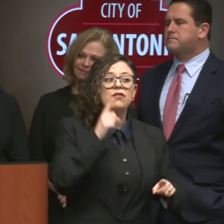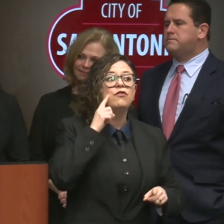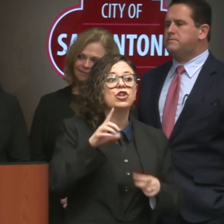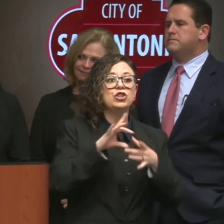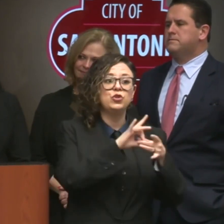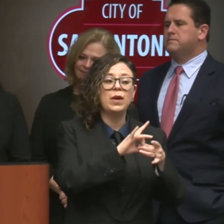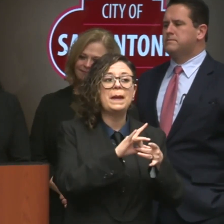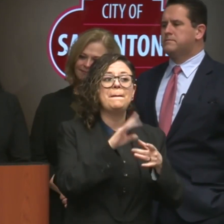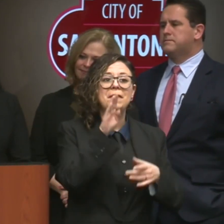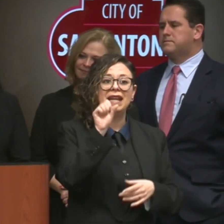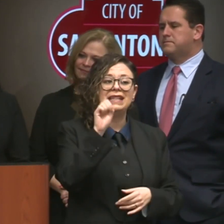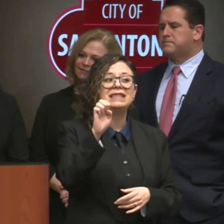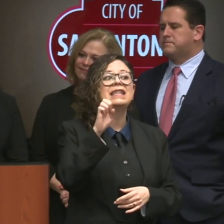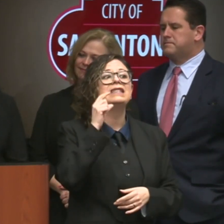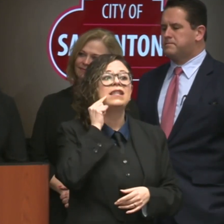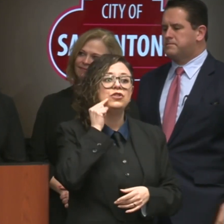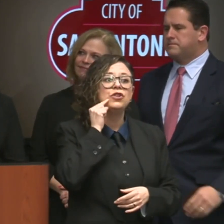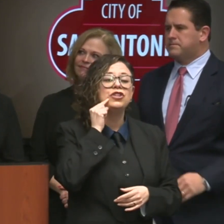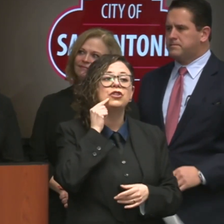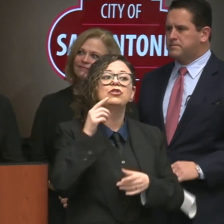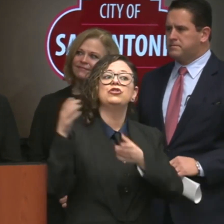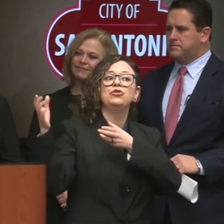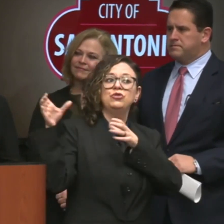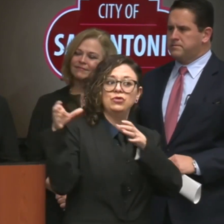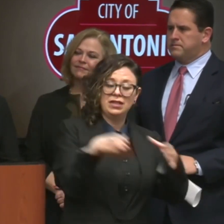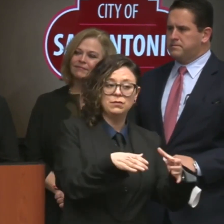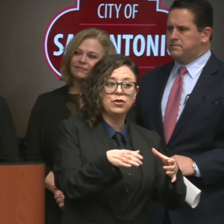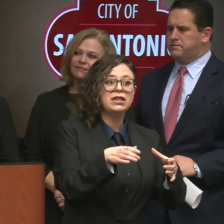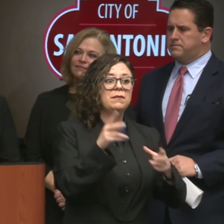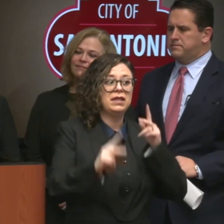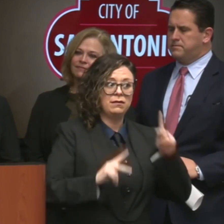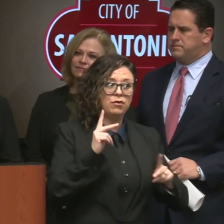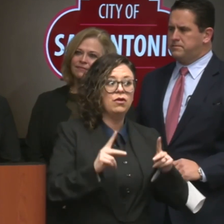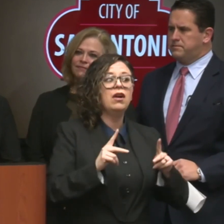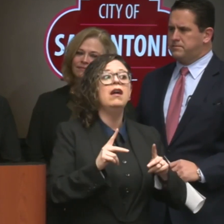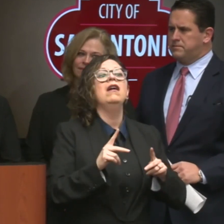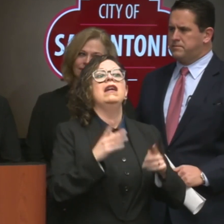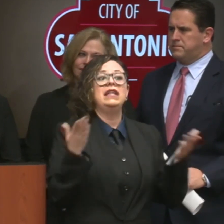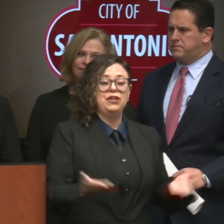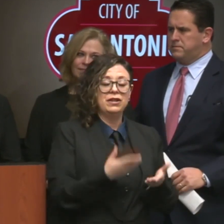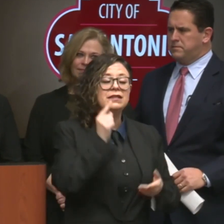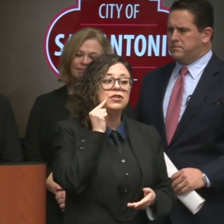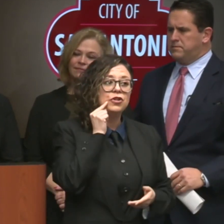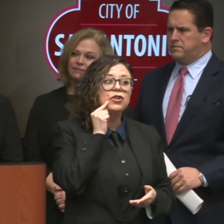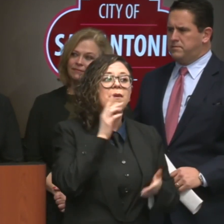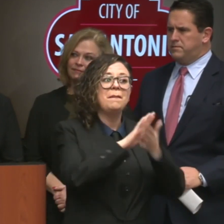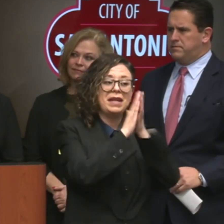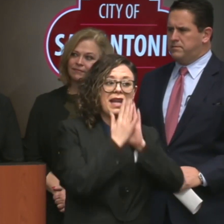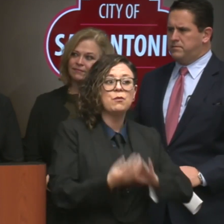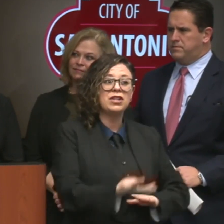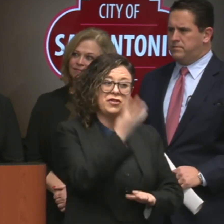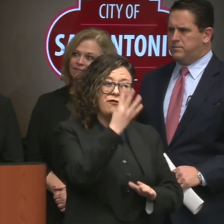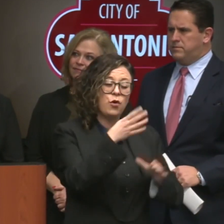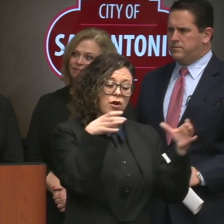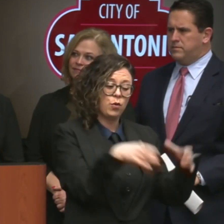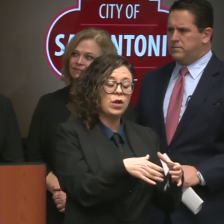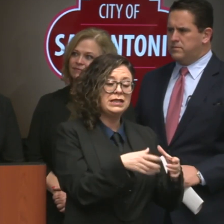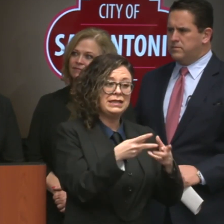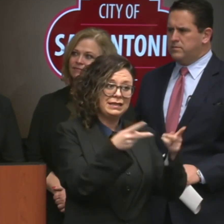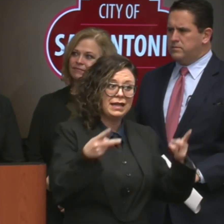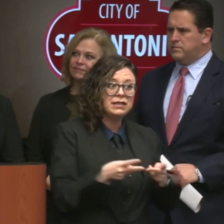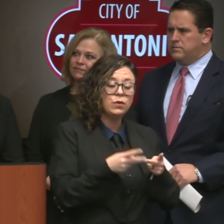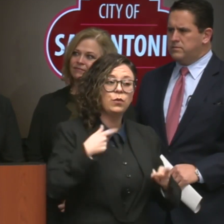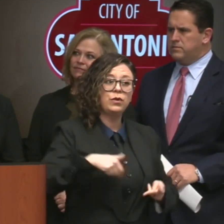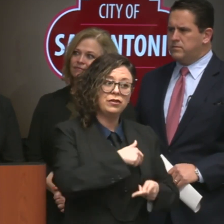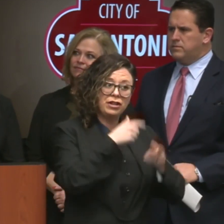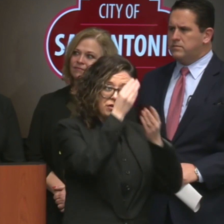Antonio, Lackland Air Force Base, was one of the 4 designated quarantine sites. We are here to notify you that the Centers for